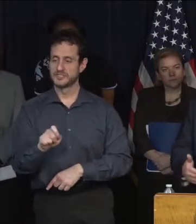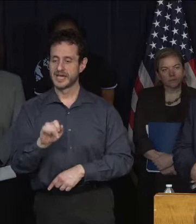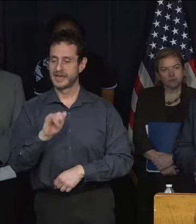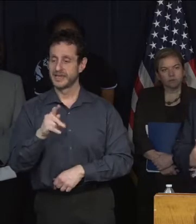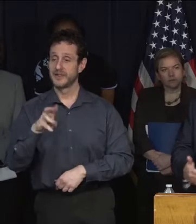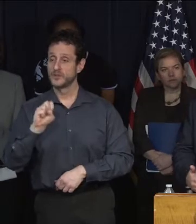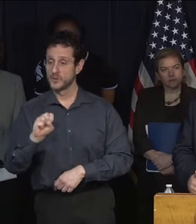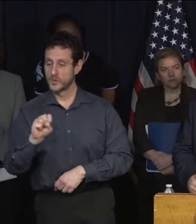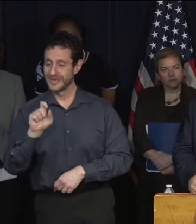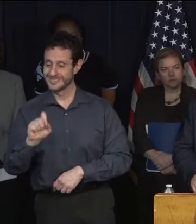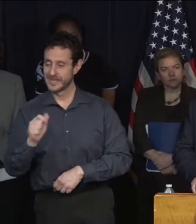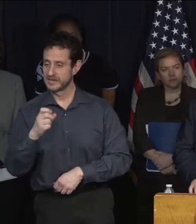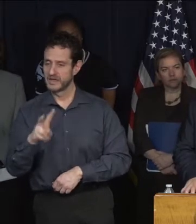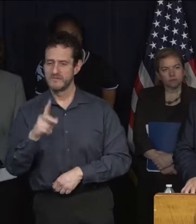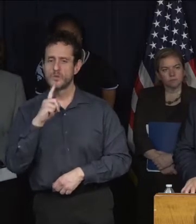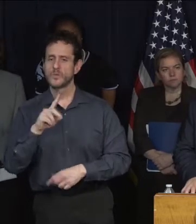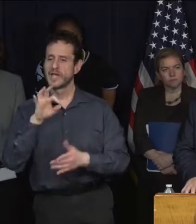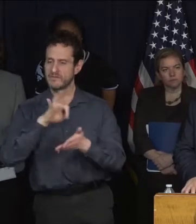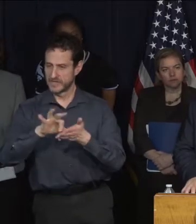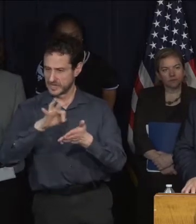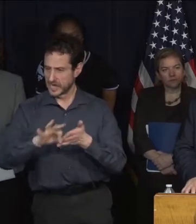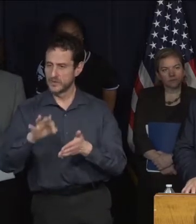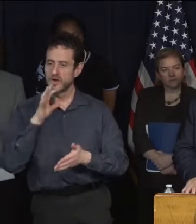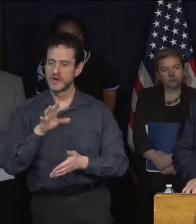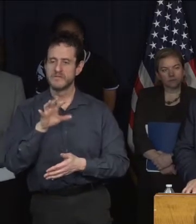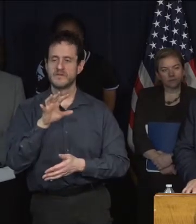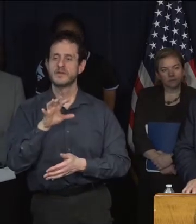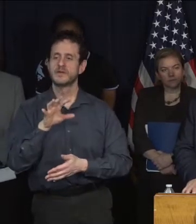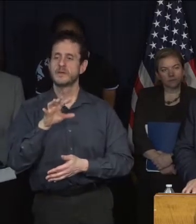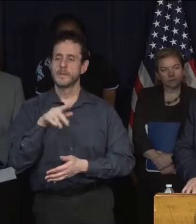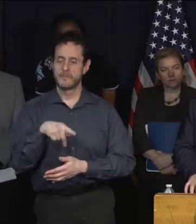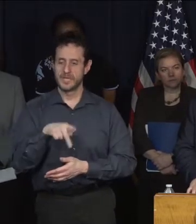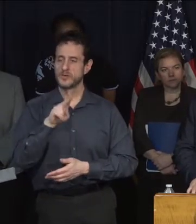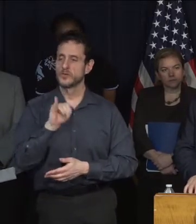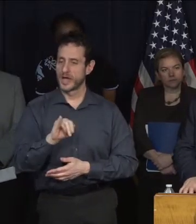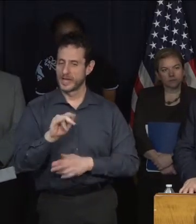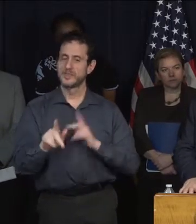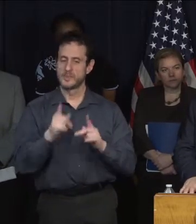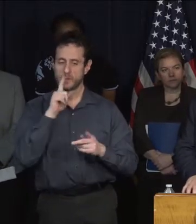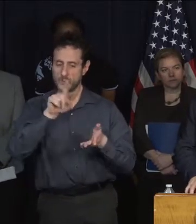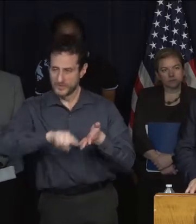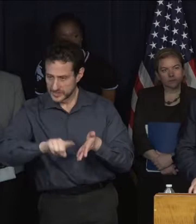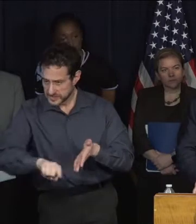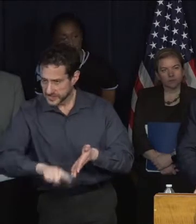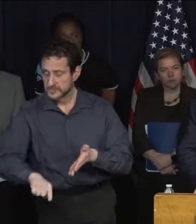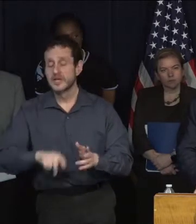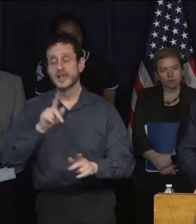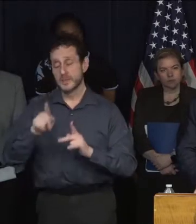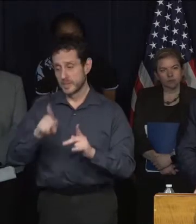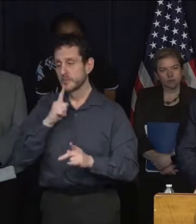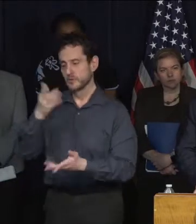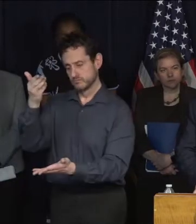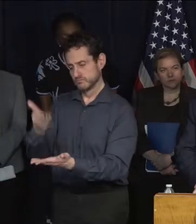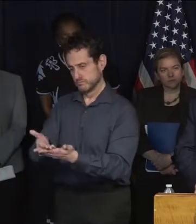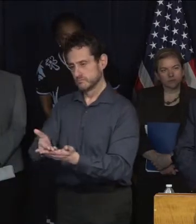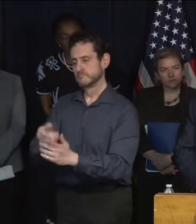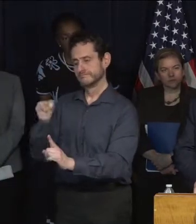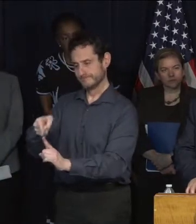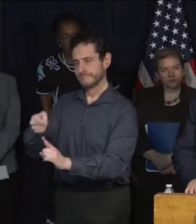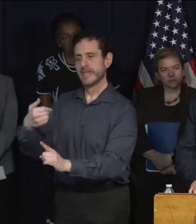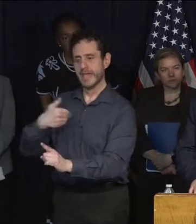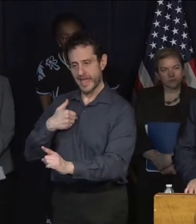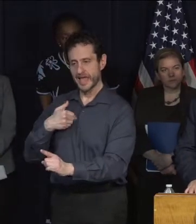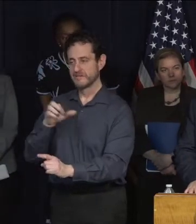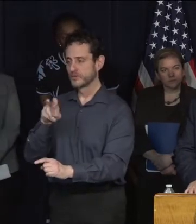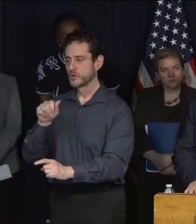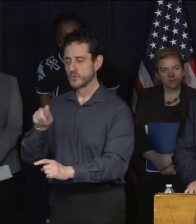running tally of PUIs and the number of people who have been confirmed to have coronavirus and those who